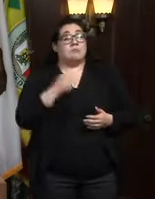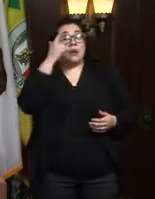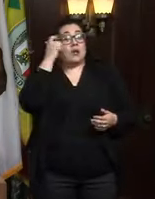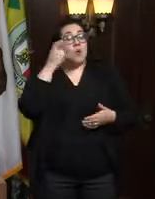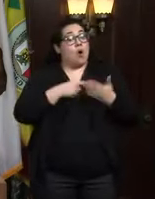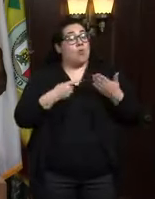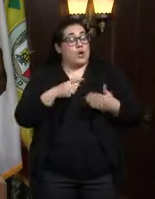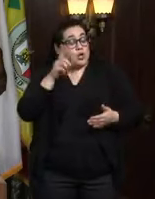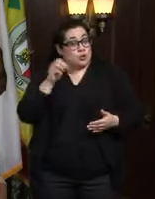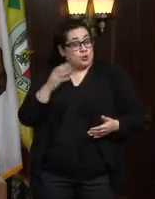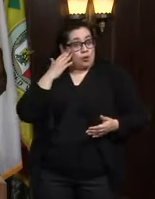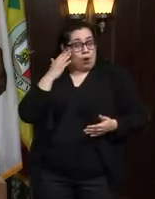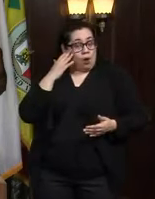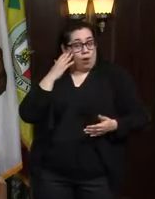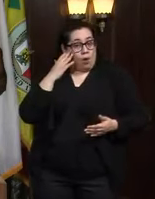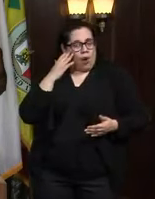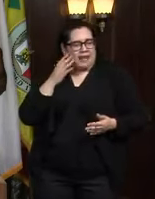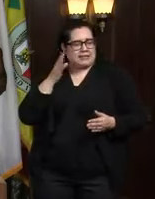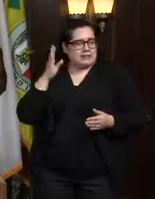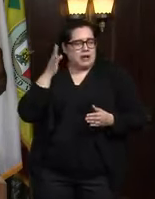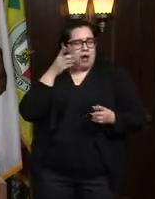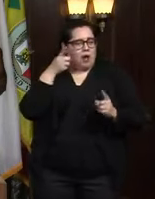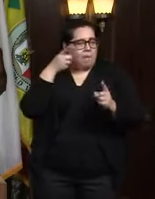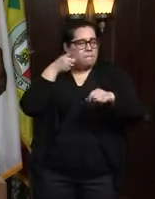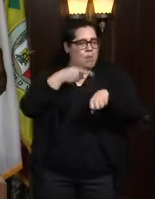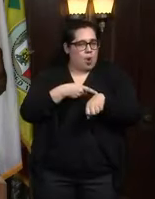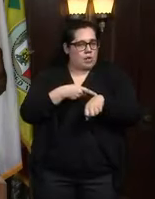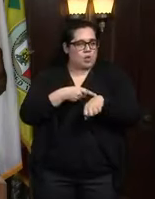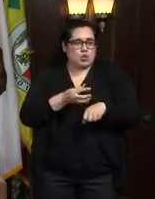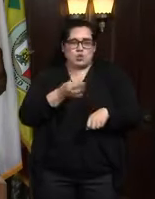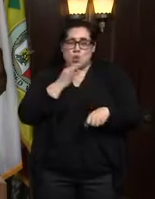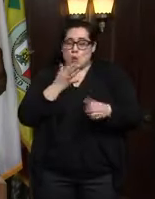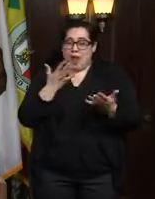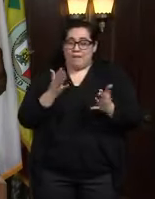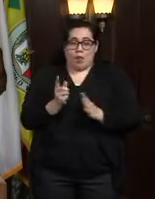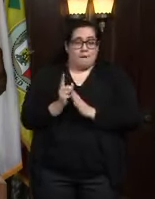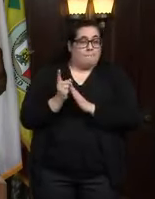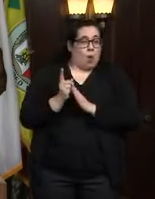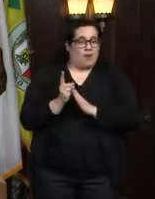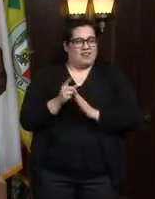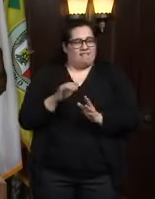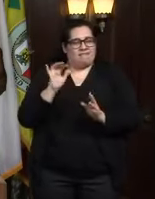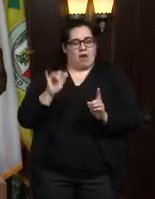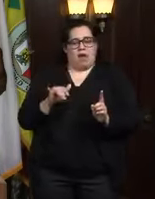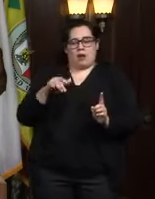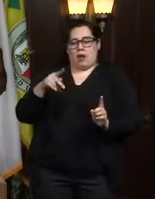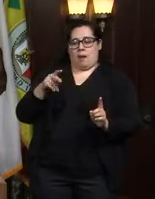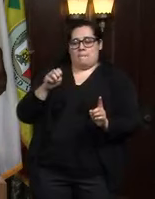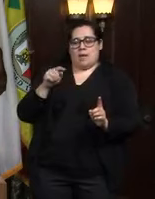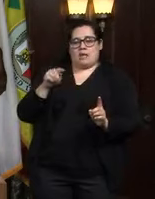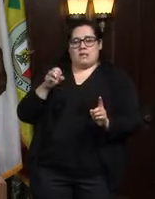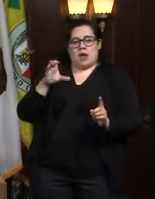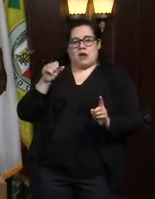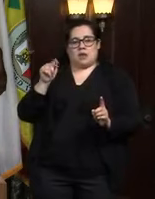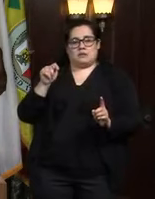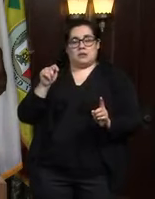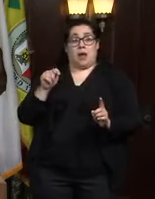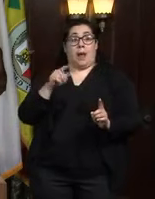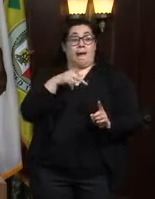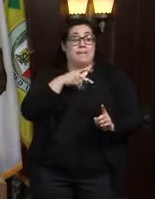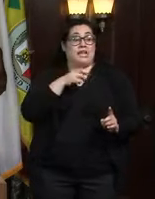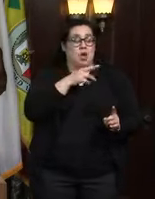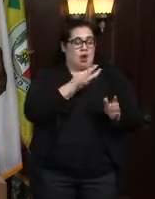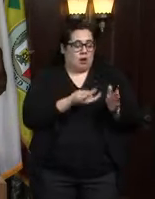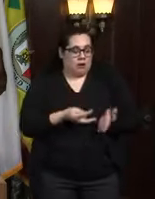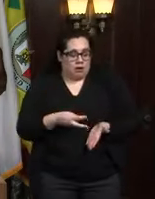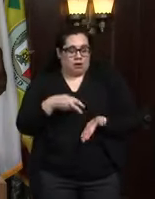Because what we do know is at some point, shortly thereafter, the moment of Pentecost, Peter gets up and begins